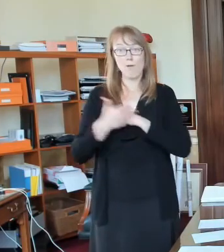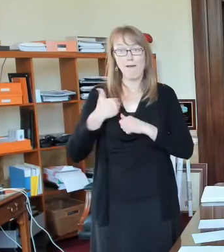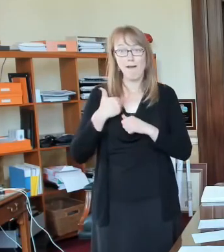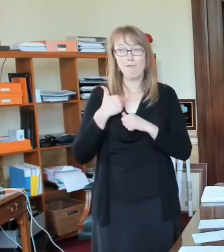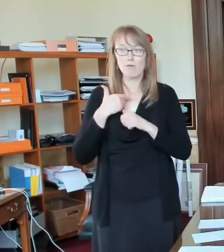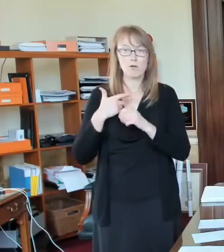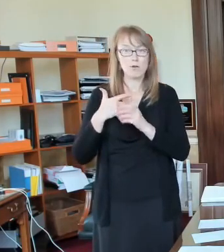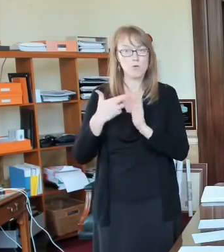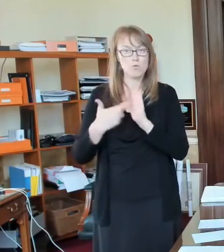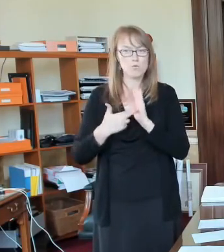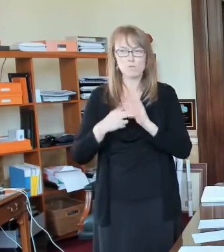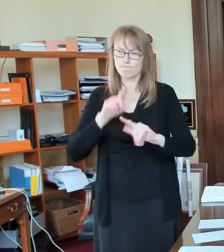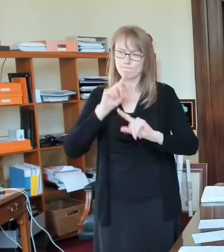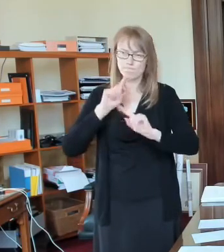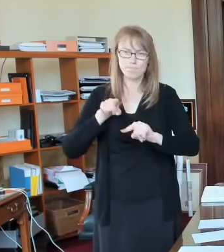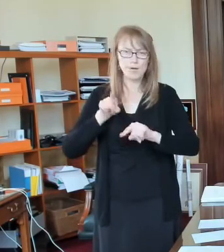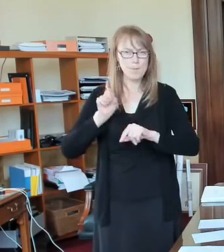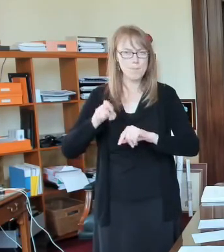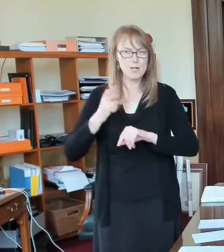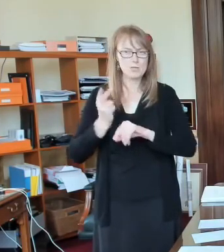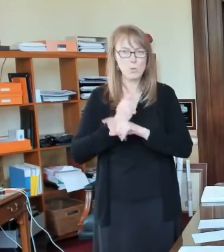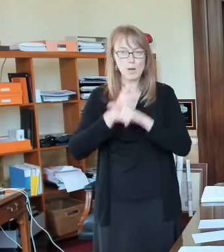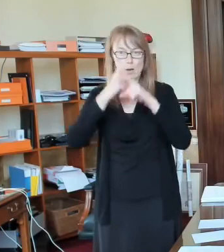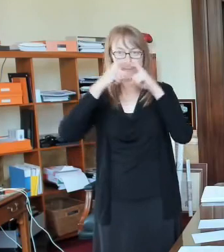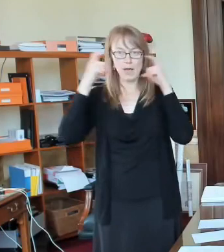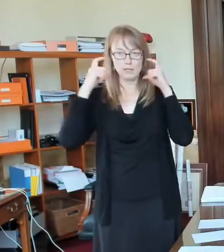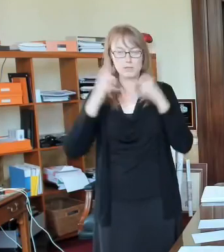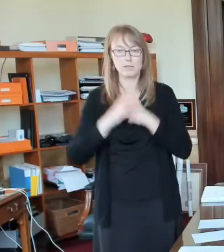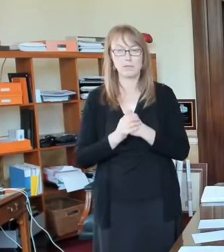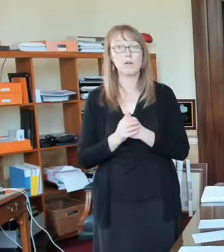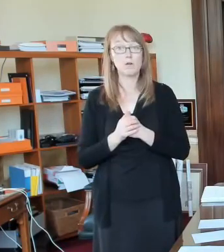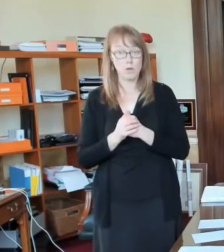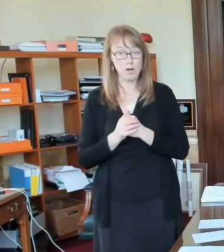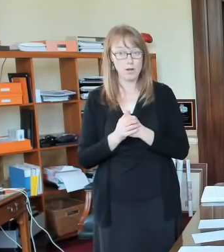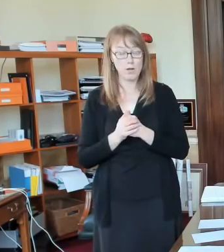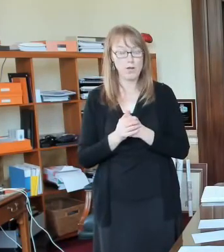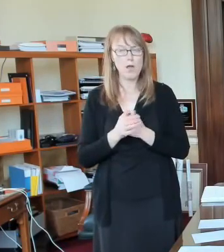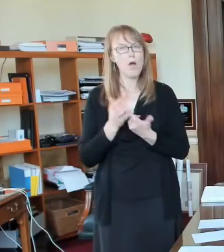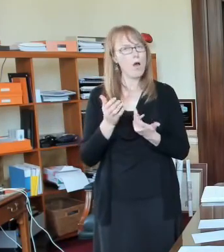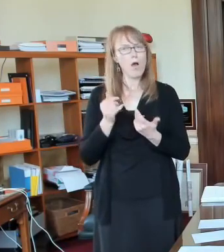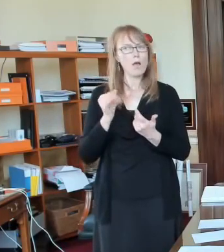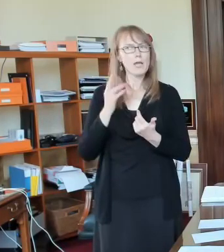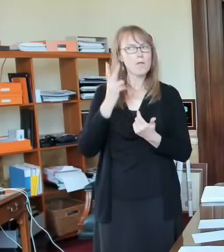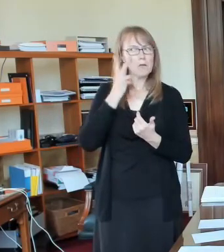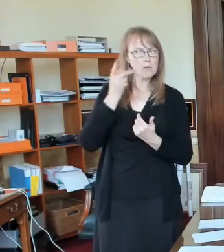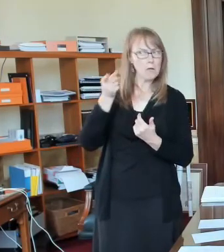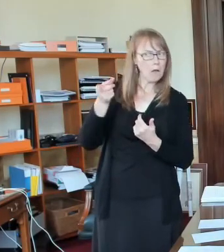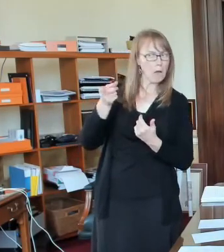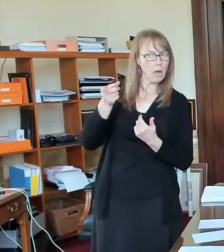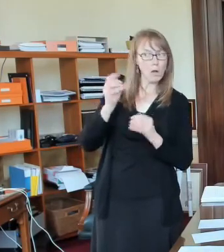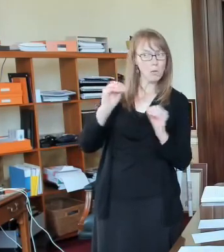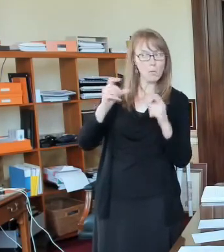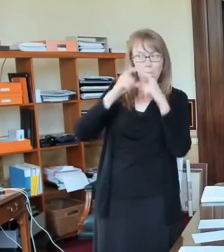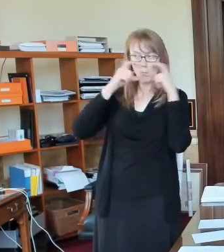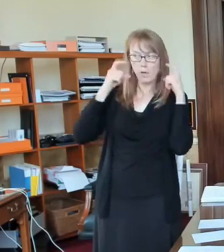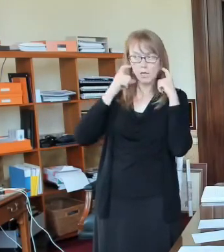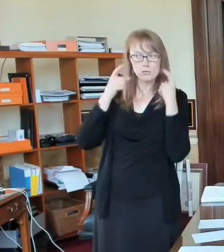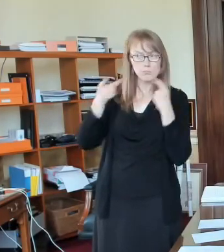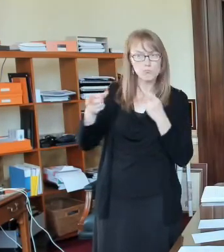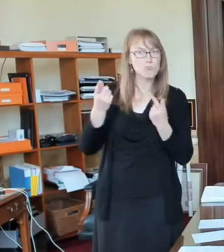it, should they report them? And what do you do if you see people who aren't following it? So I think there's a couple